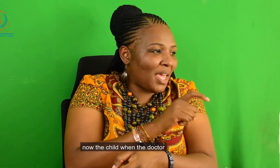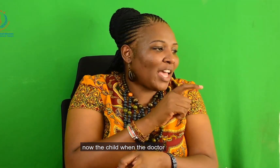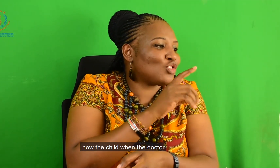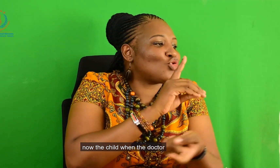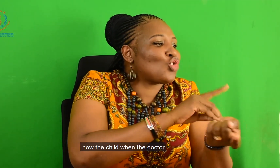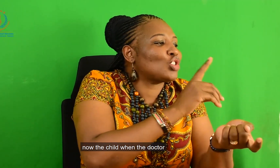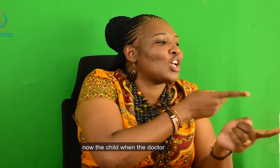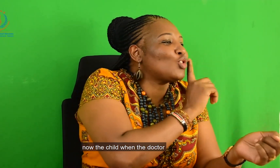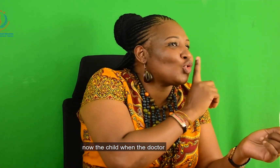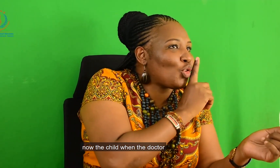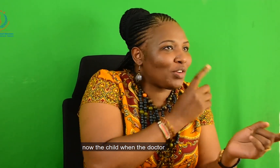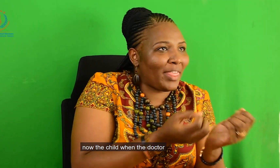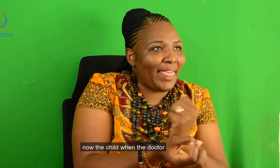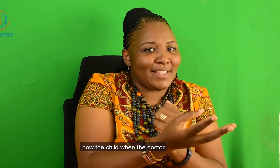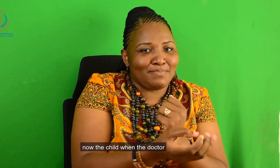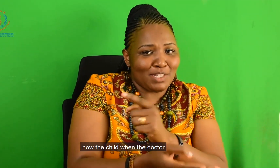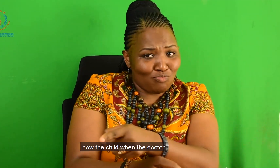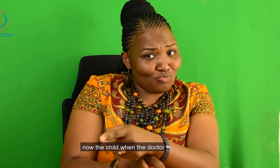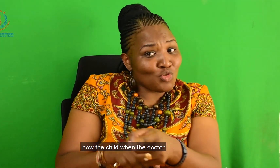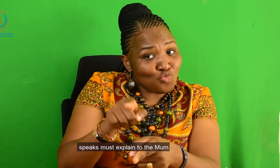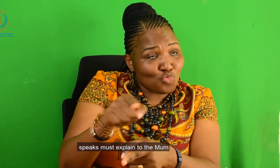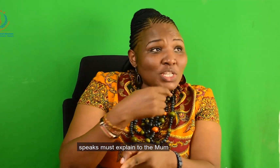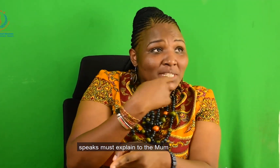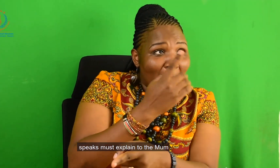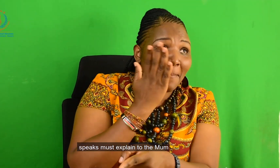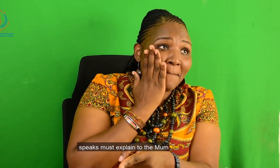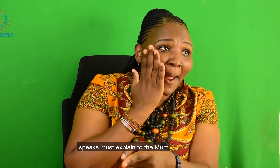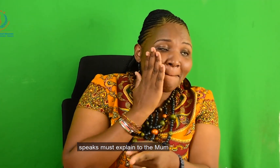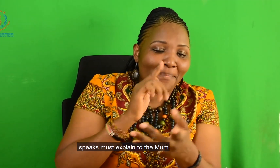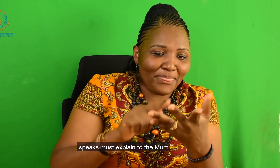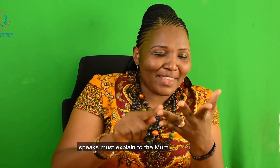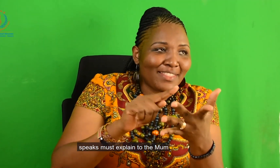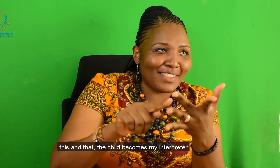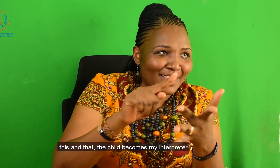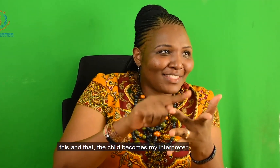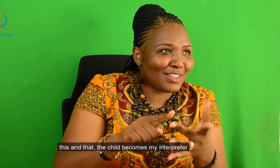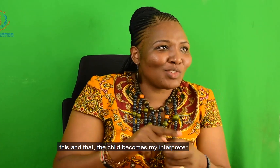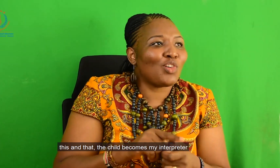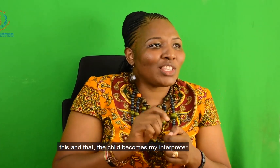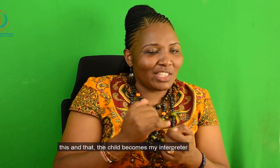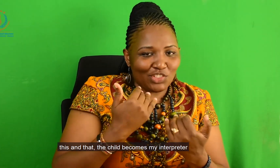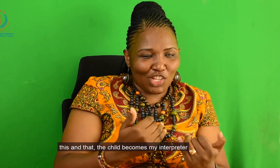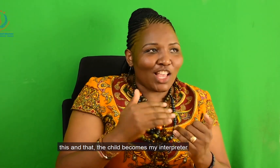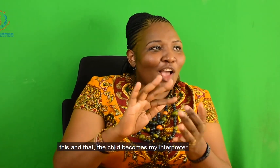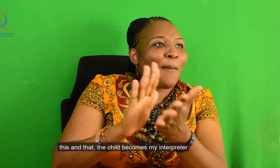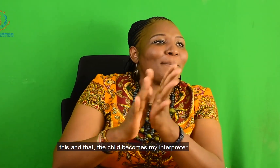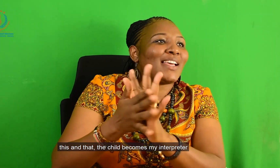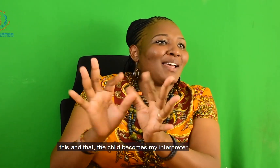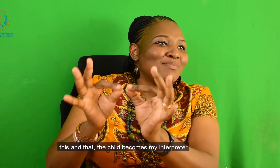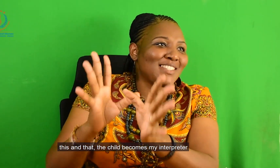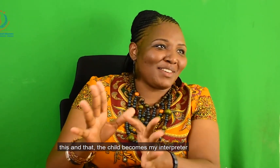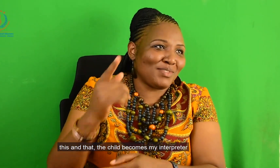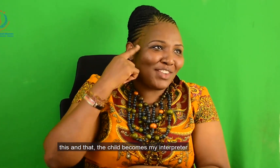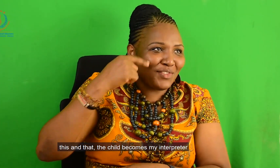child is speaking on behalf of the doctor, explaining to the mom this and that. The child becomes my